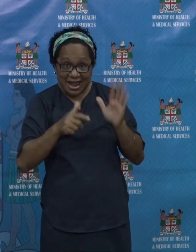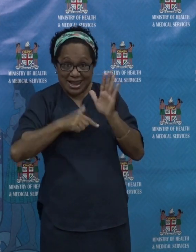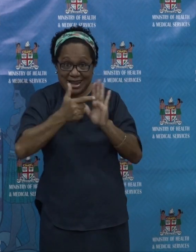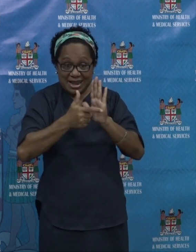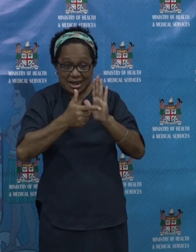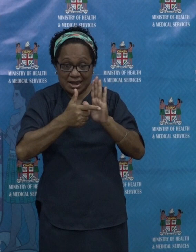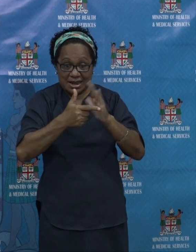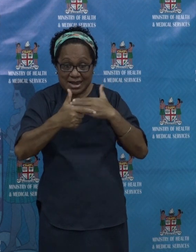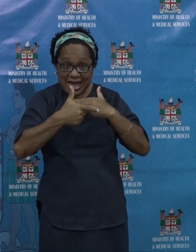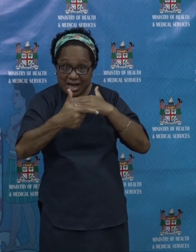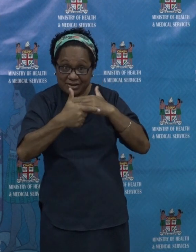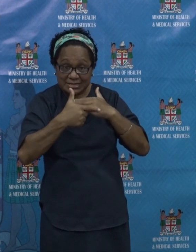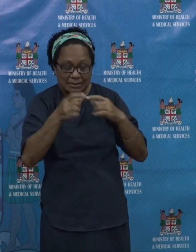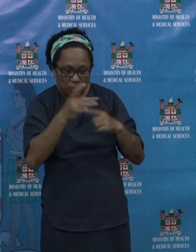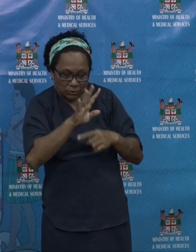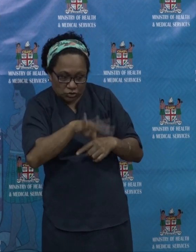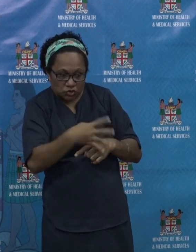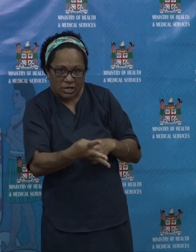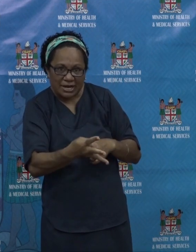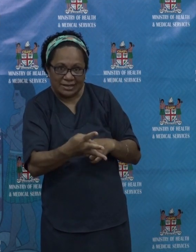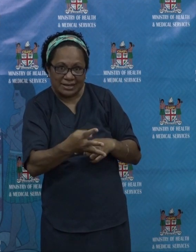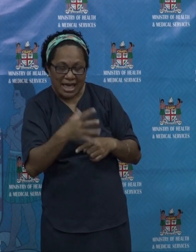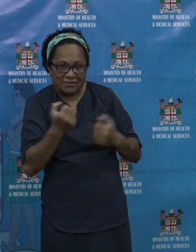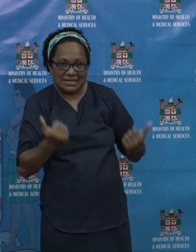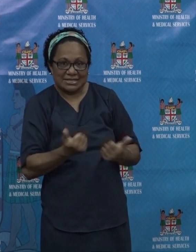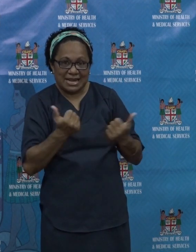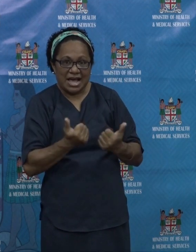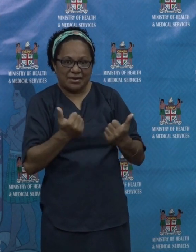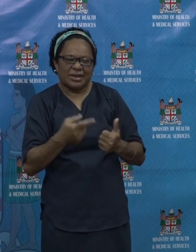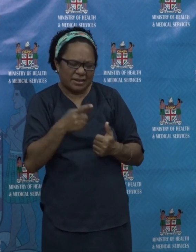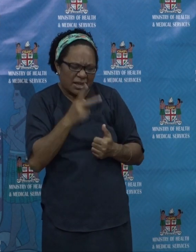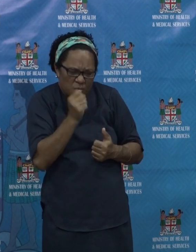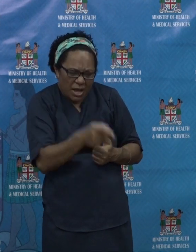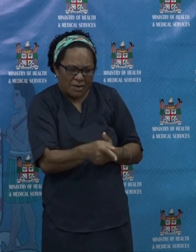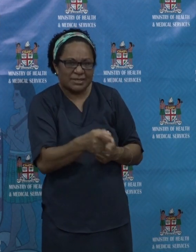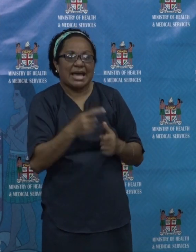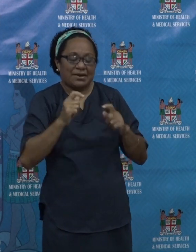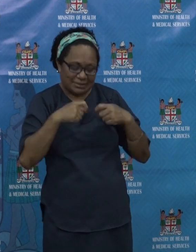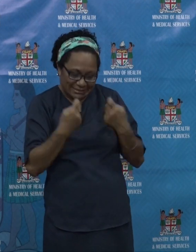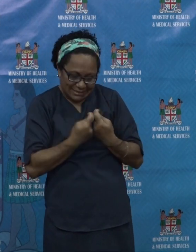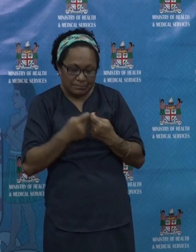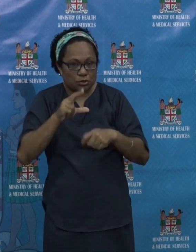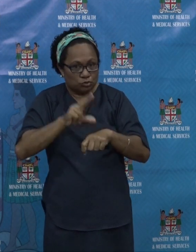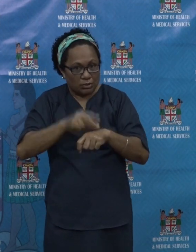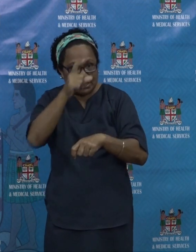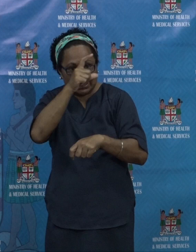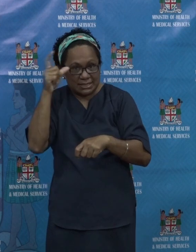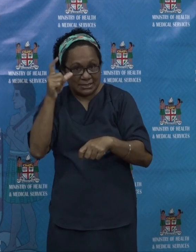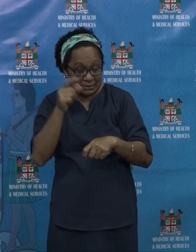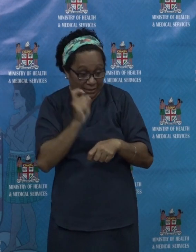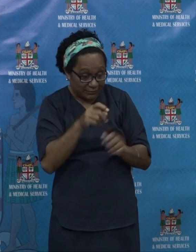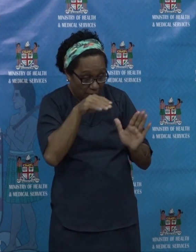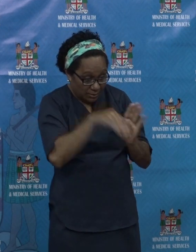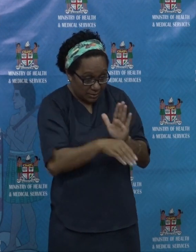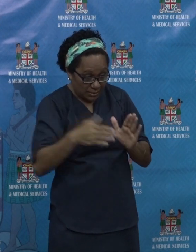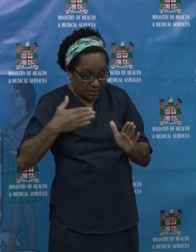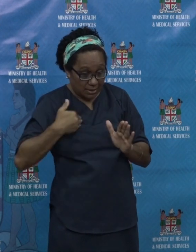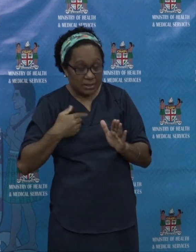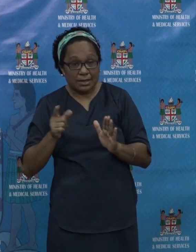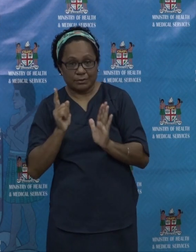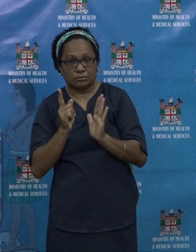likely need access to oxygen therapy and have clinical teams on standby who can respond rapidly if their condition